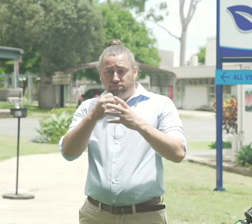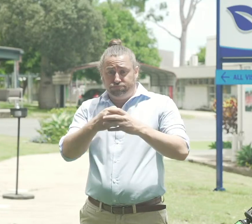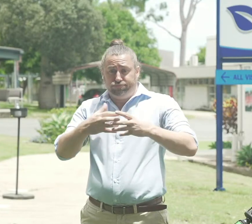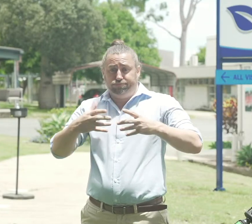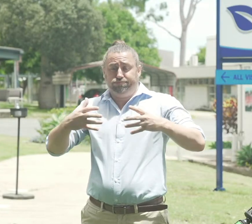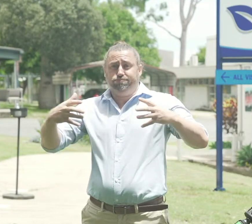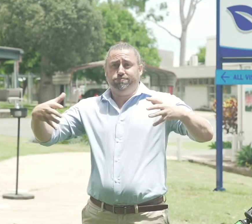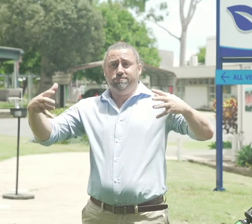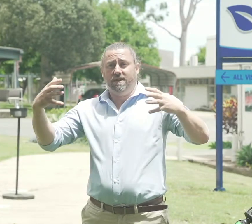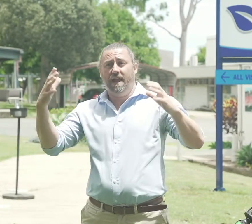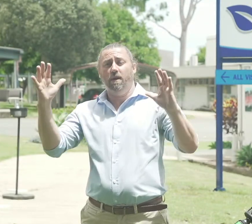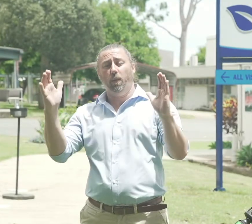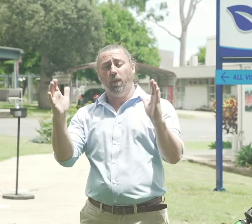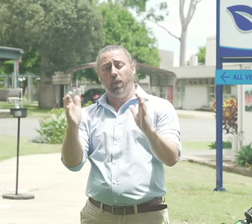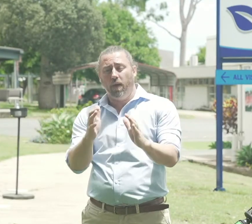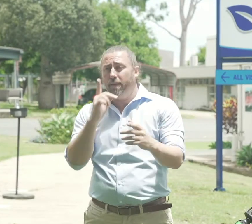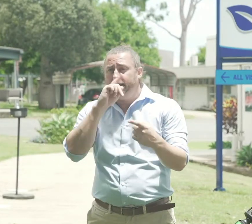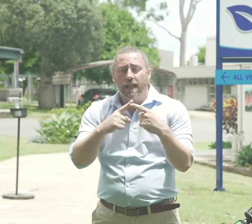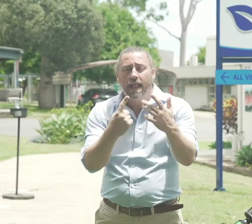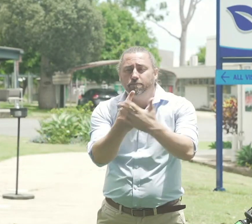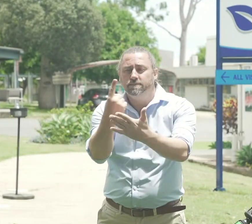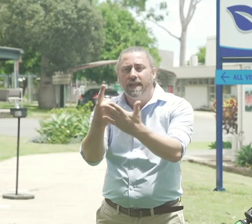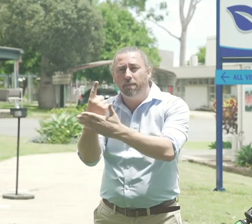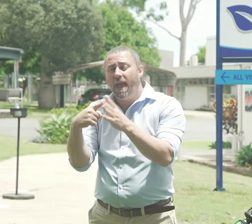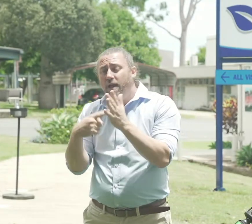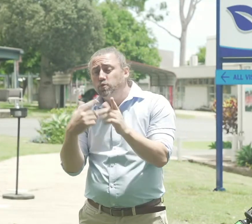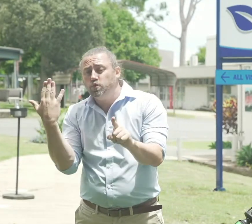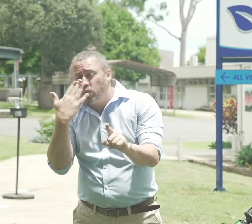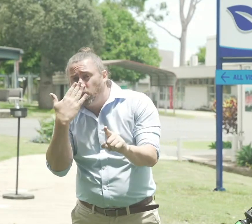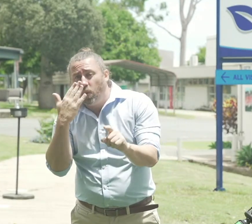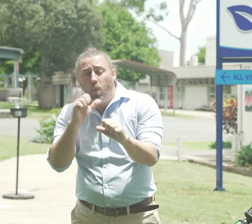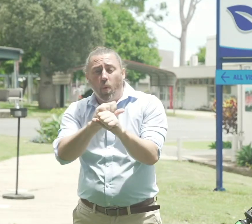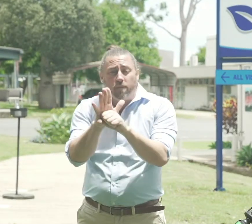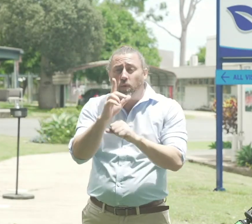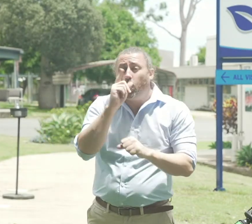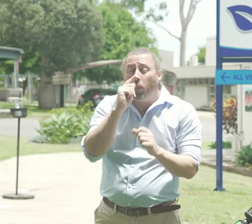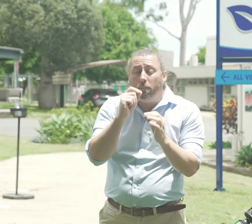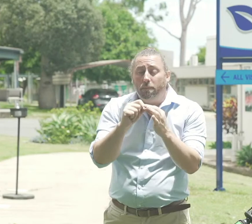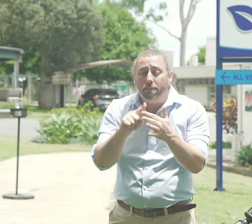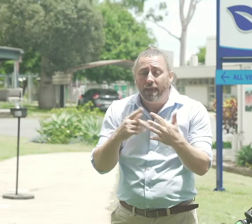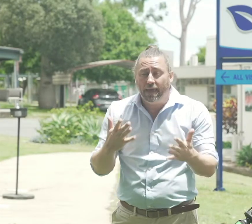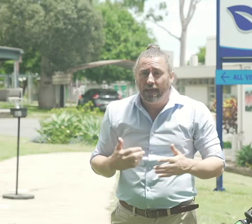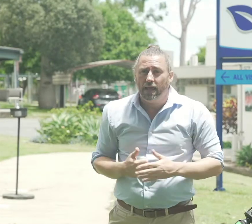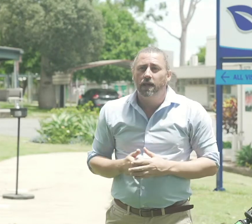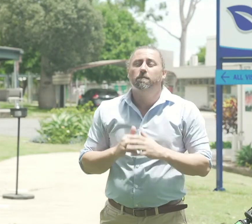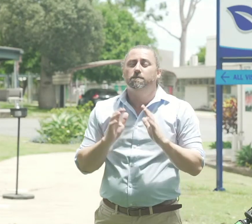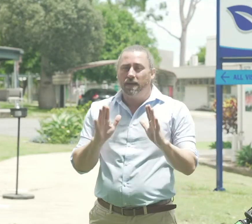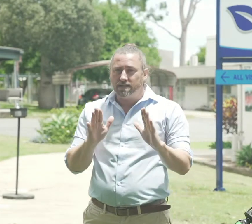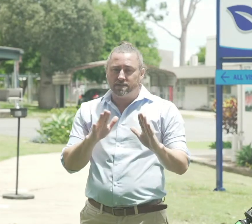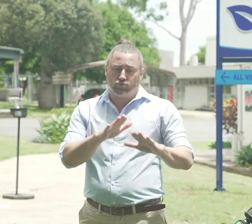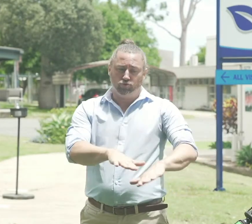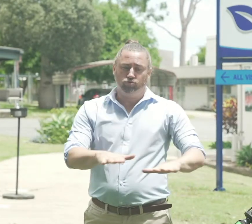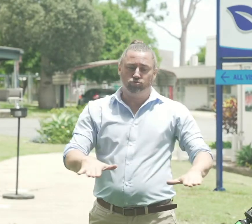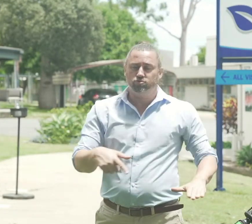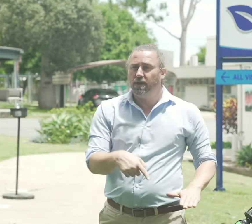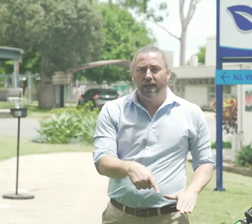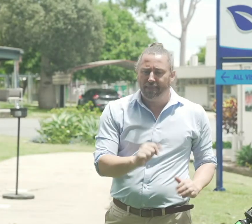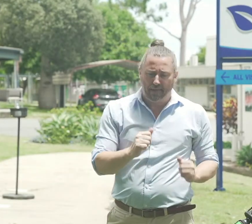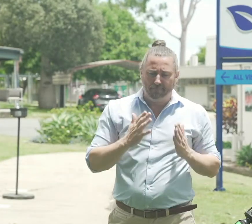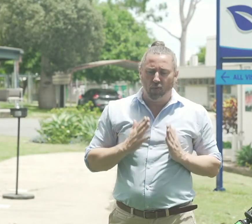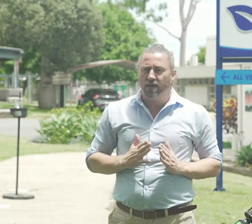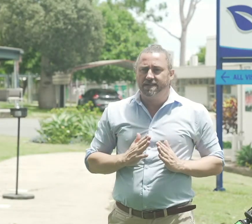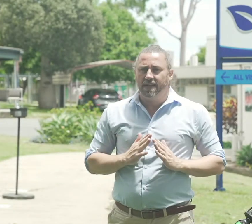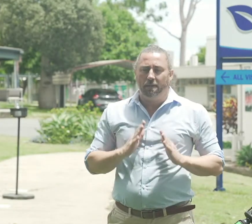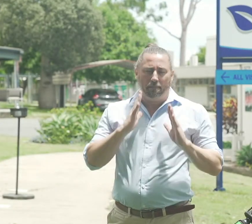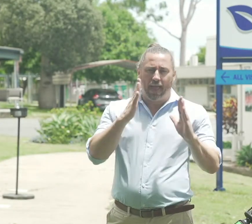But that means this doesn't mean there won't still be cases within school. But I must emphasise the immune system of children is very different to the